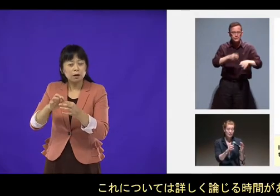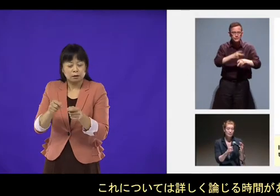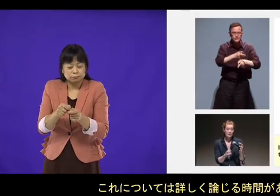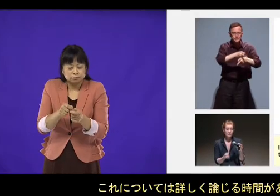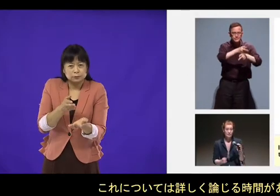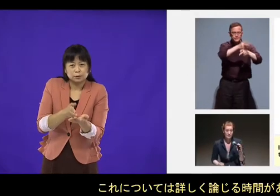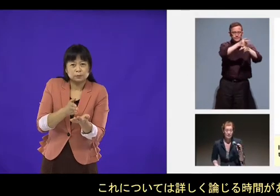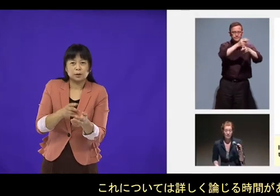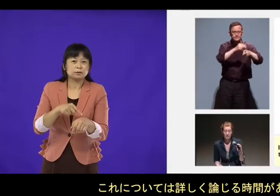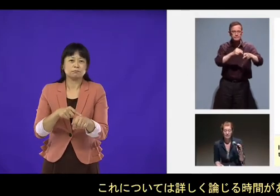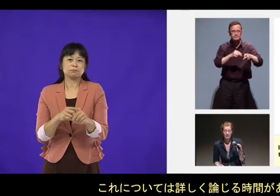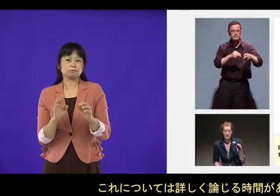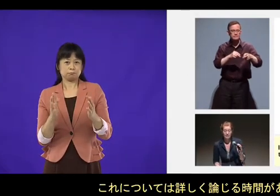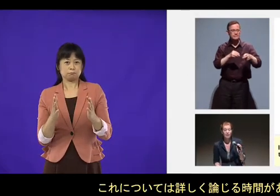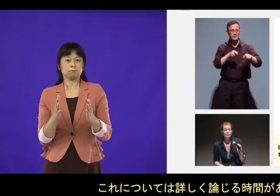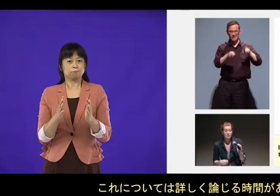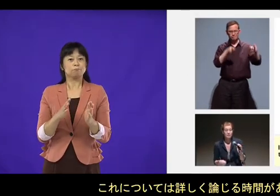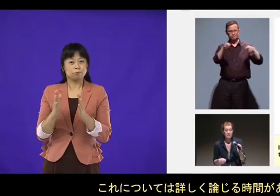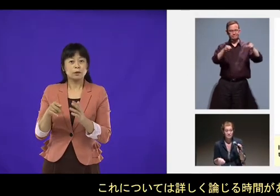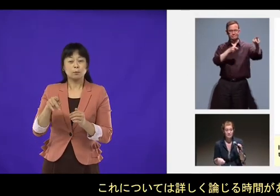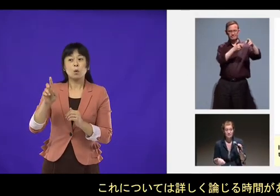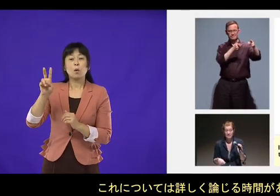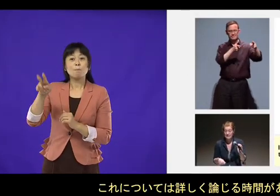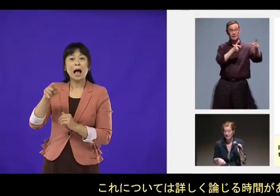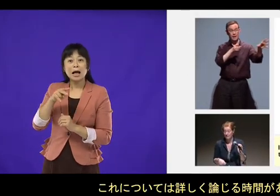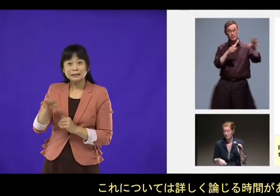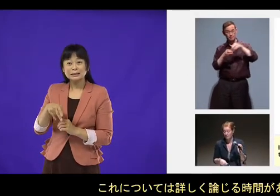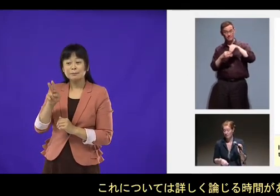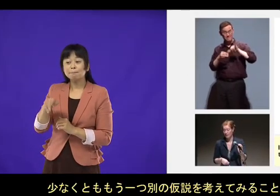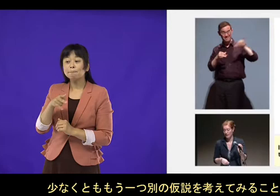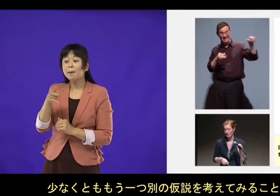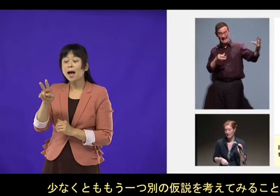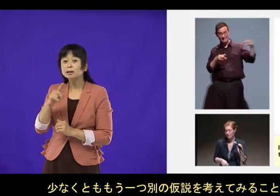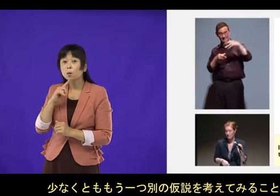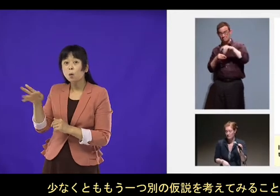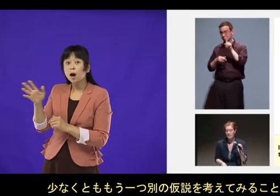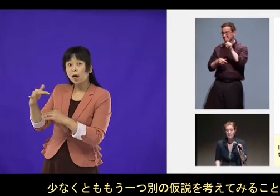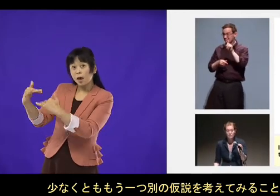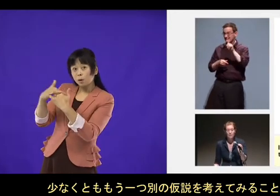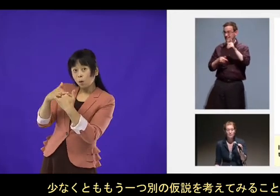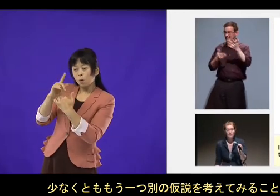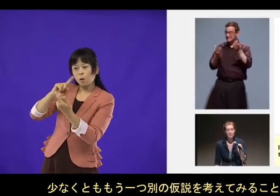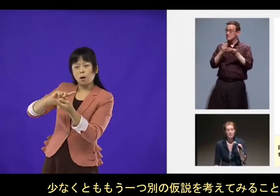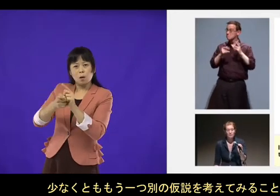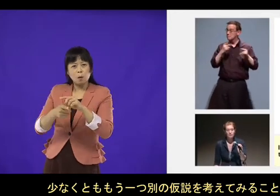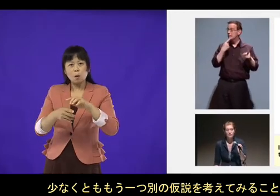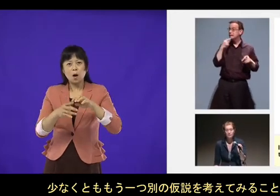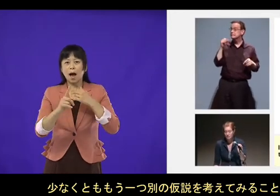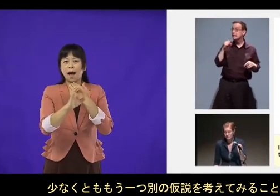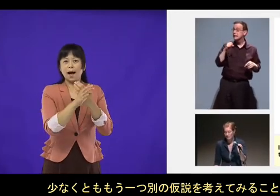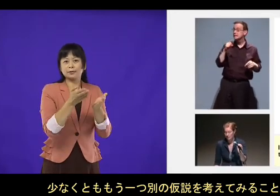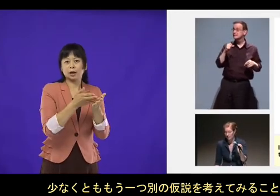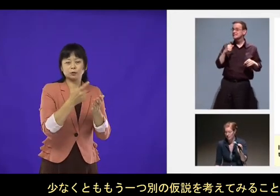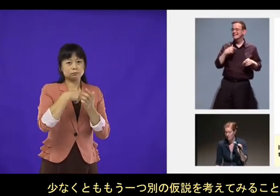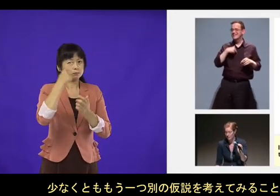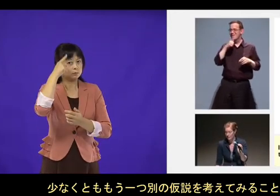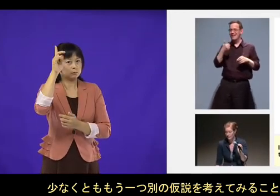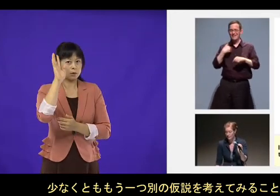I don't have time to discuss this in detail, but I think that there's at least one sort of